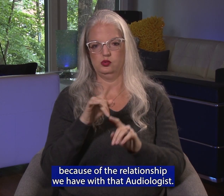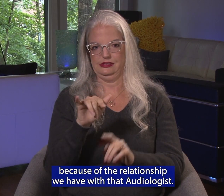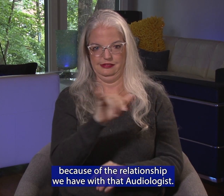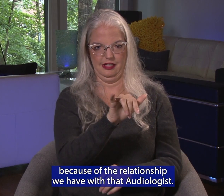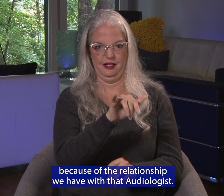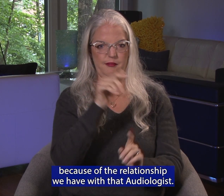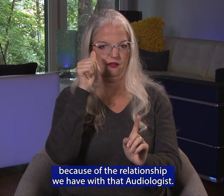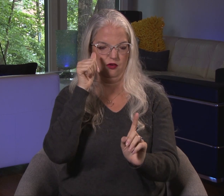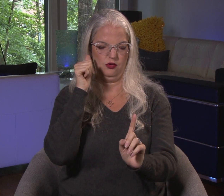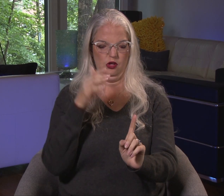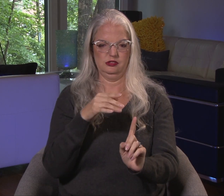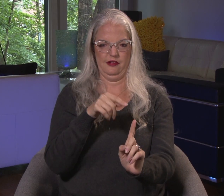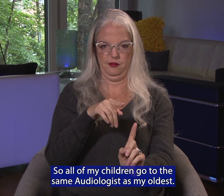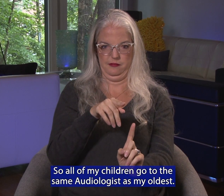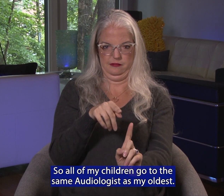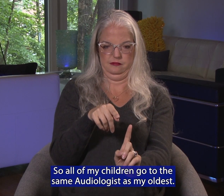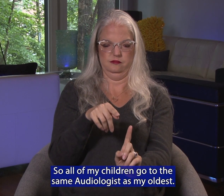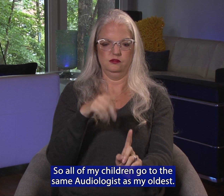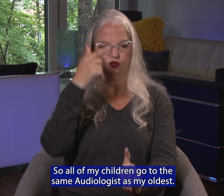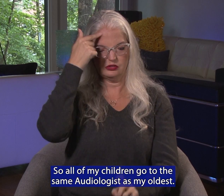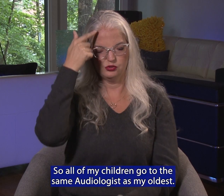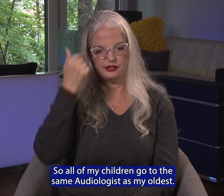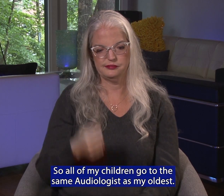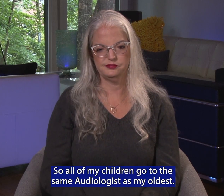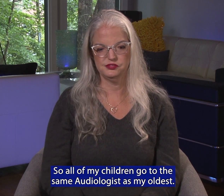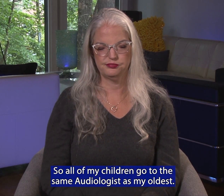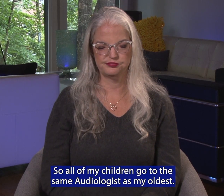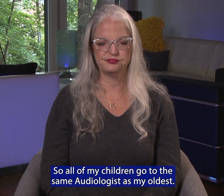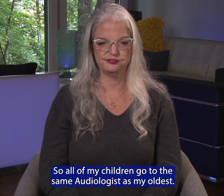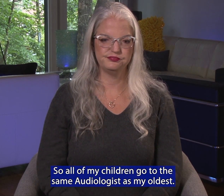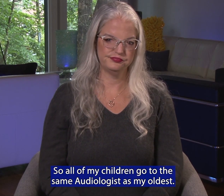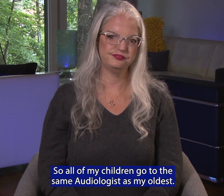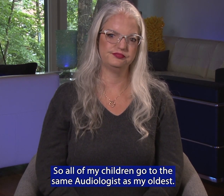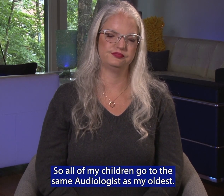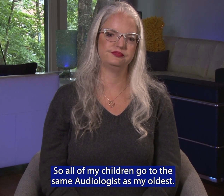audiologist. So all of my children go to the same audiologist as my oldest.